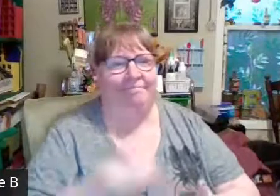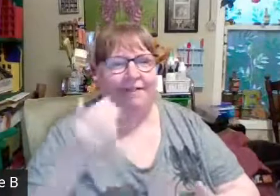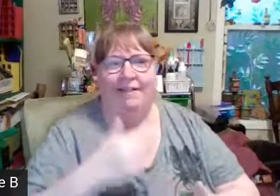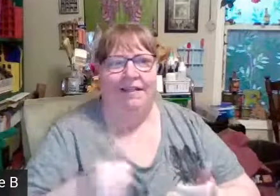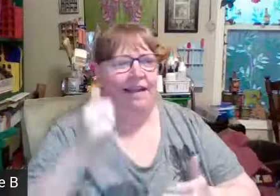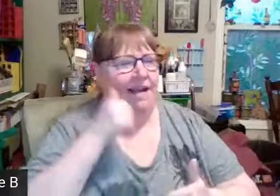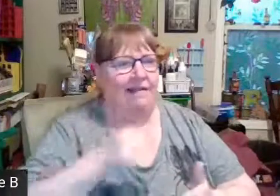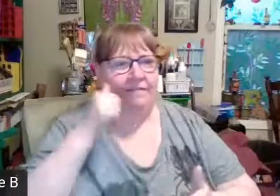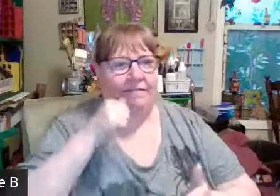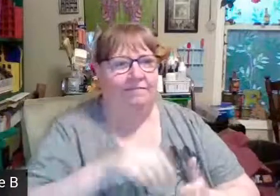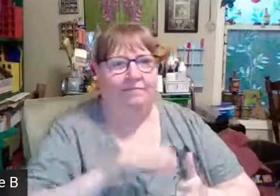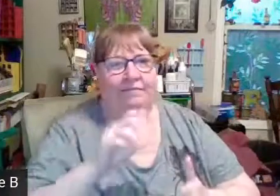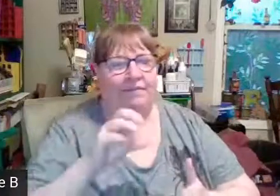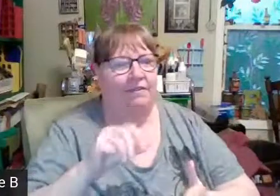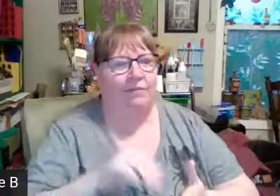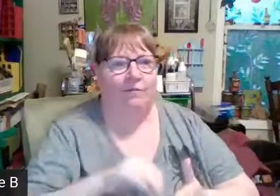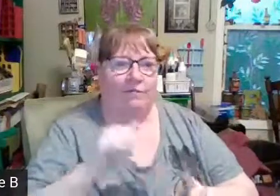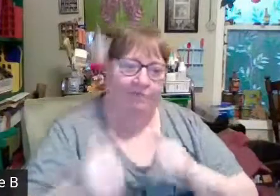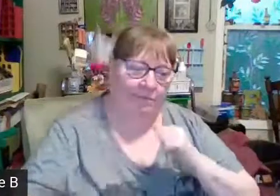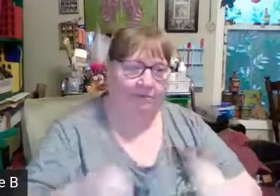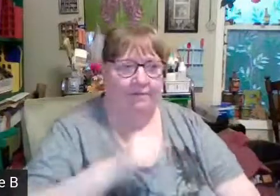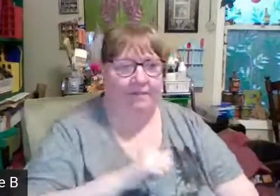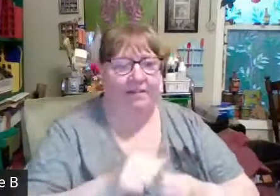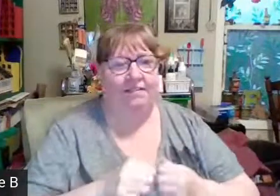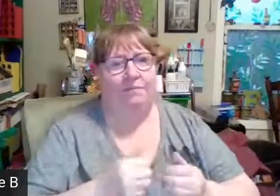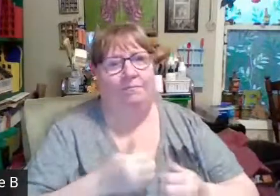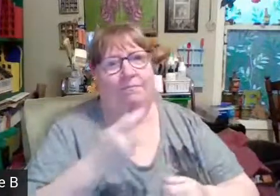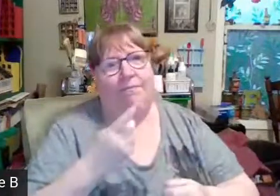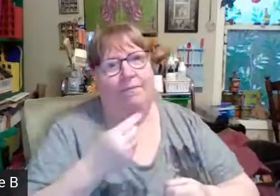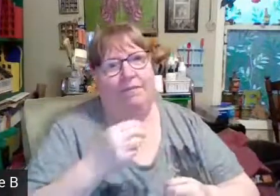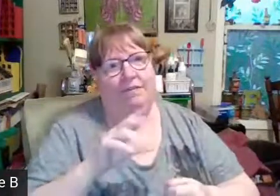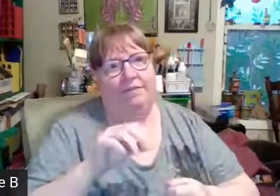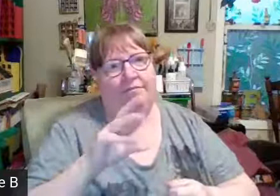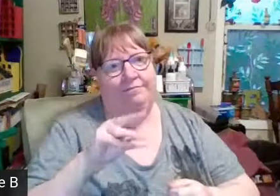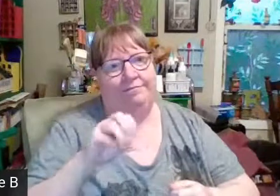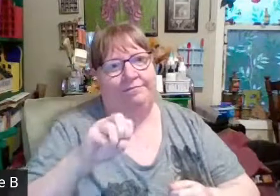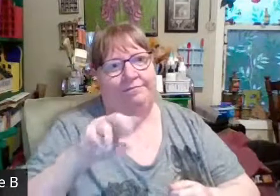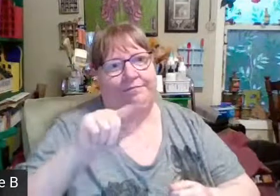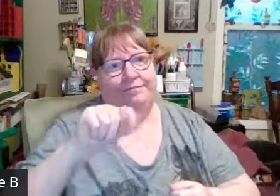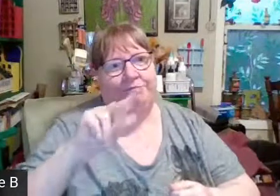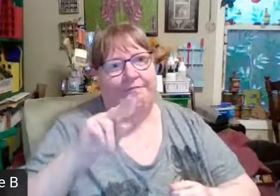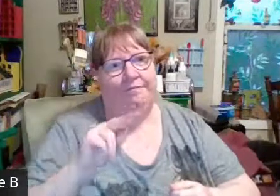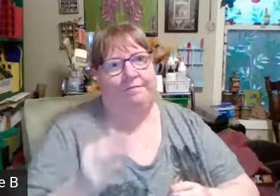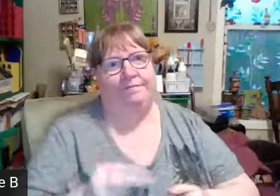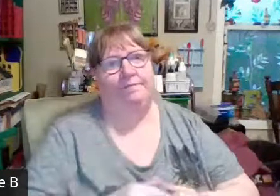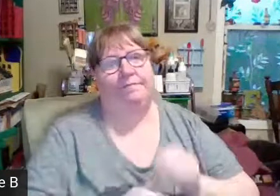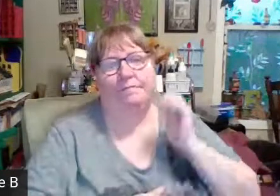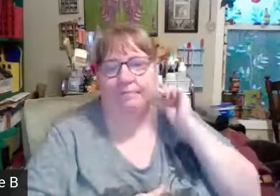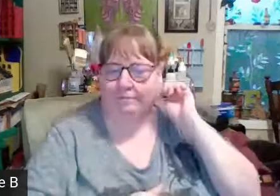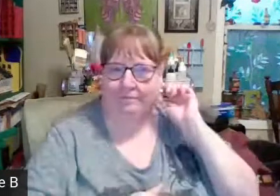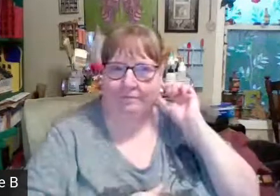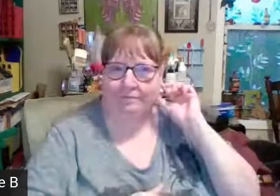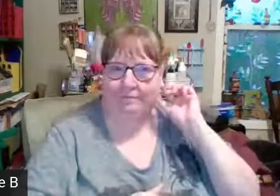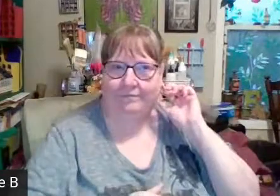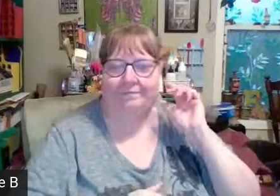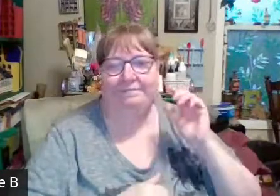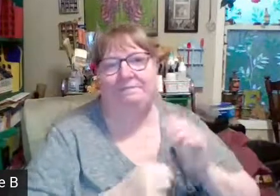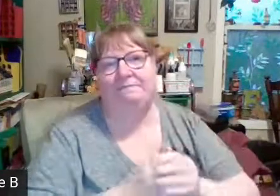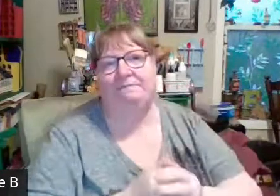if not every month, every other month. I know that the three of us do try to make sure there's a glue stick or two in